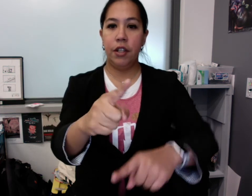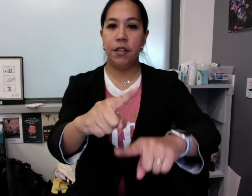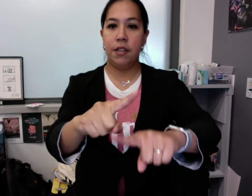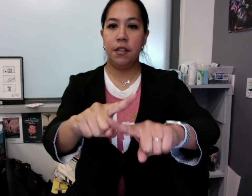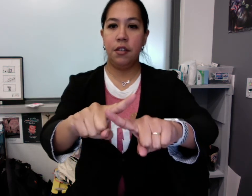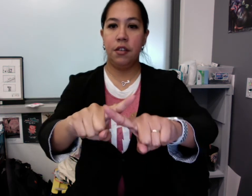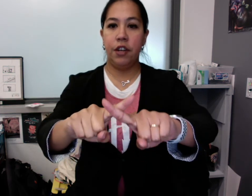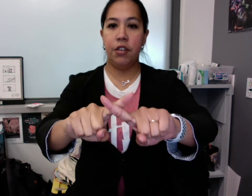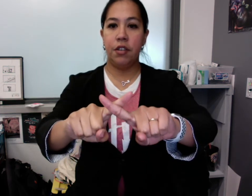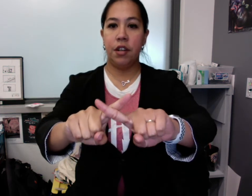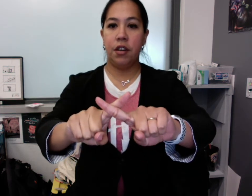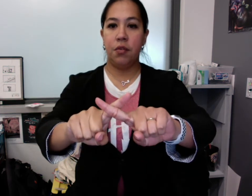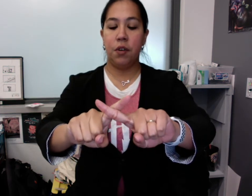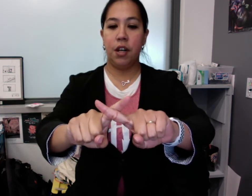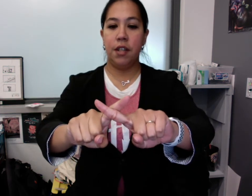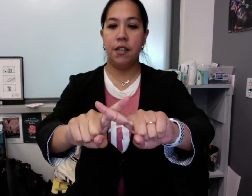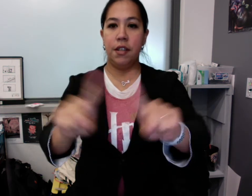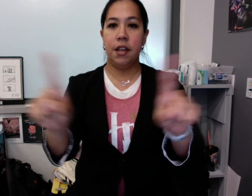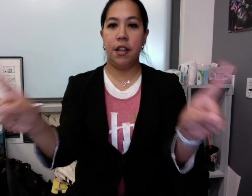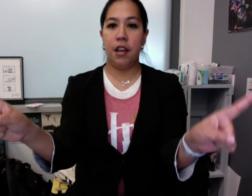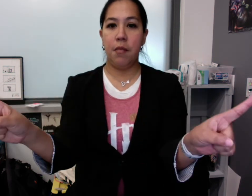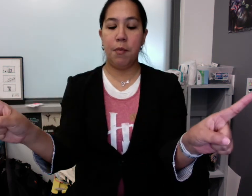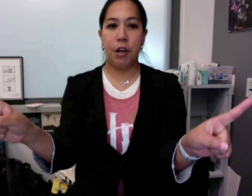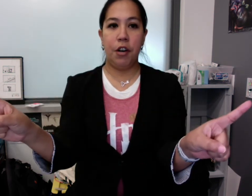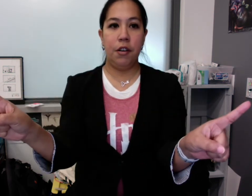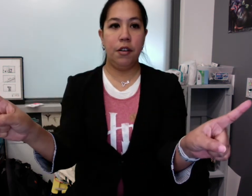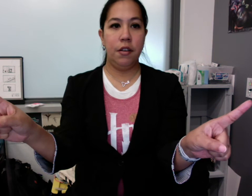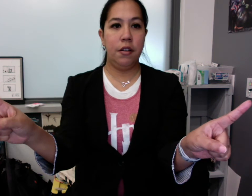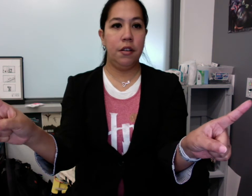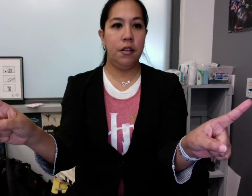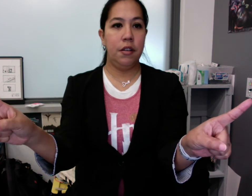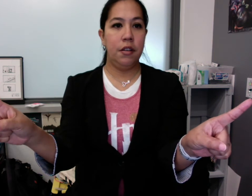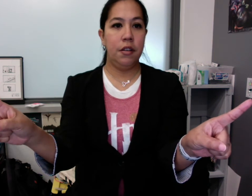Difference, your fingers are going to cross and then come apart.